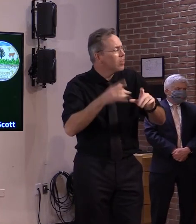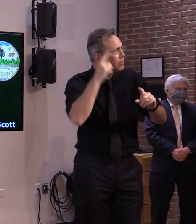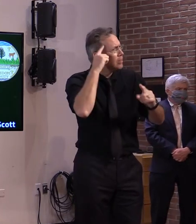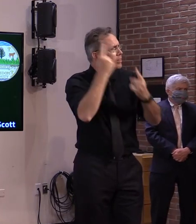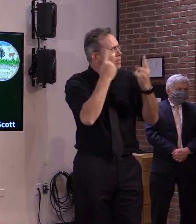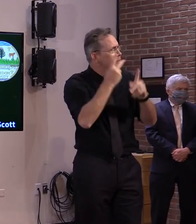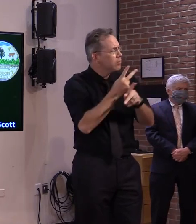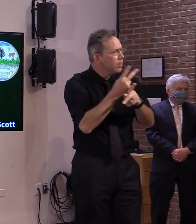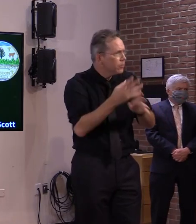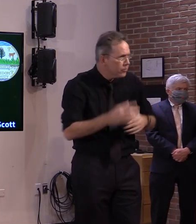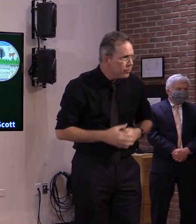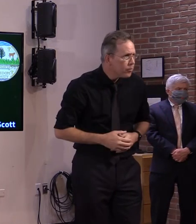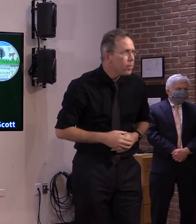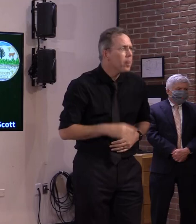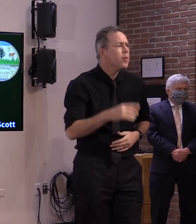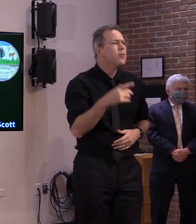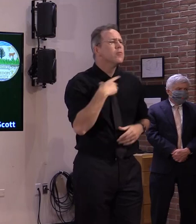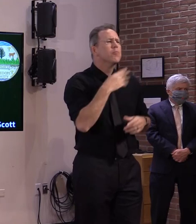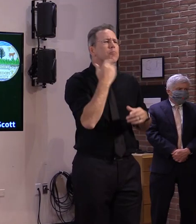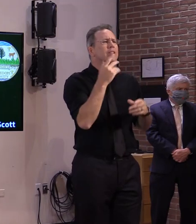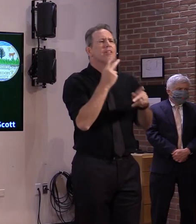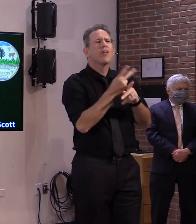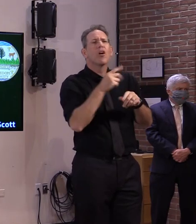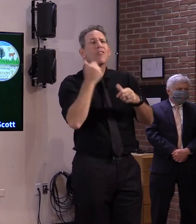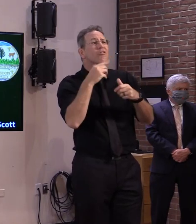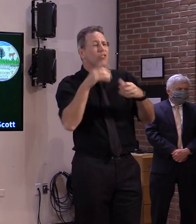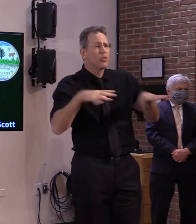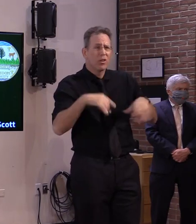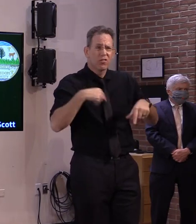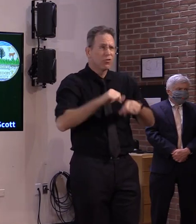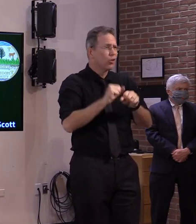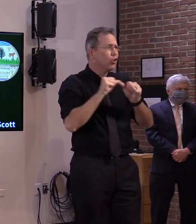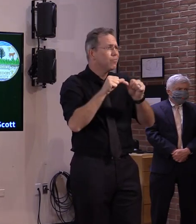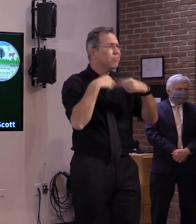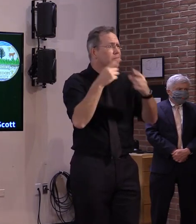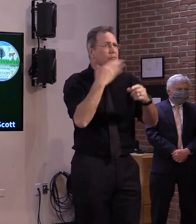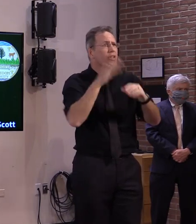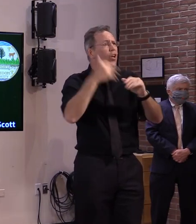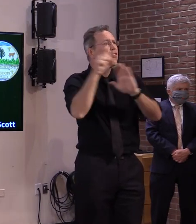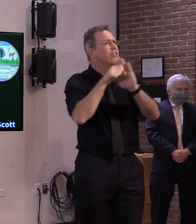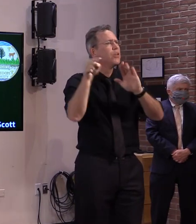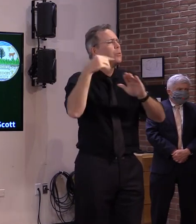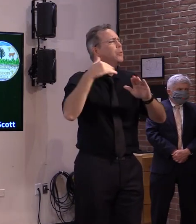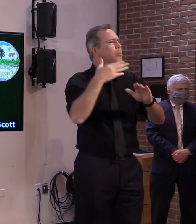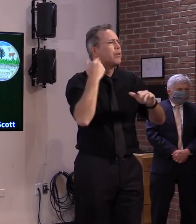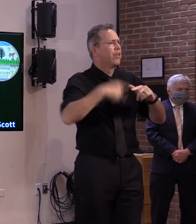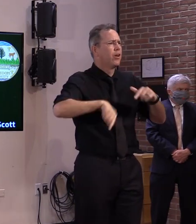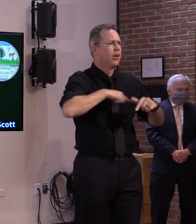just about any other state. So with that, I'll turn it over to Dr. Bell.